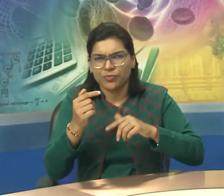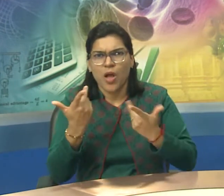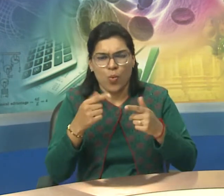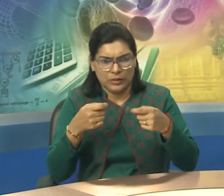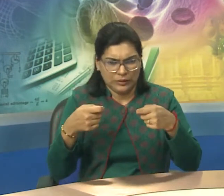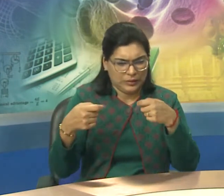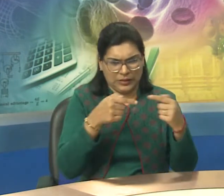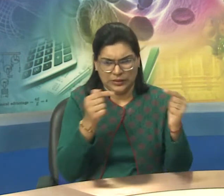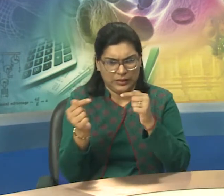services,